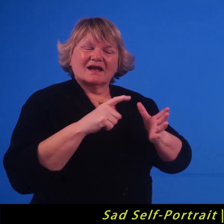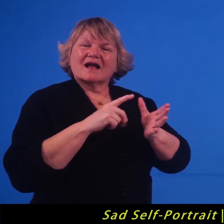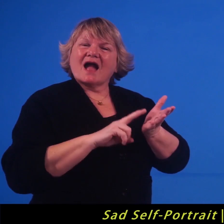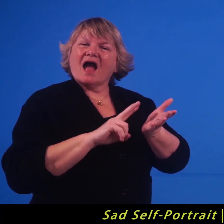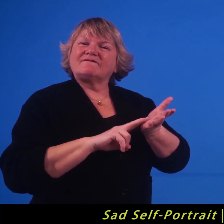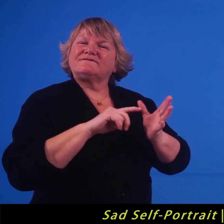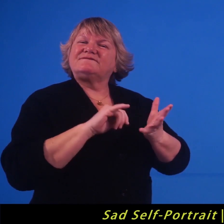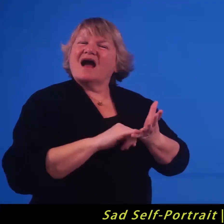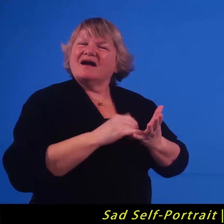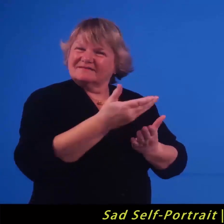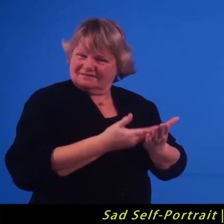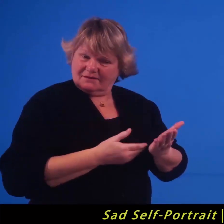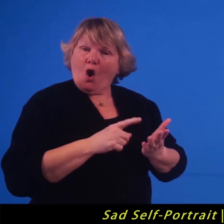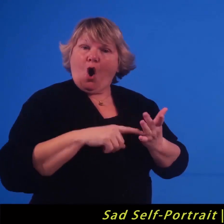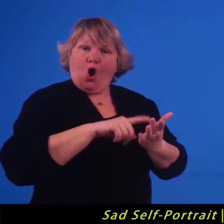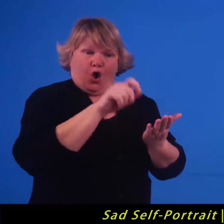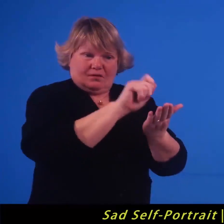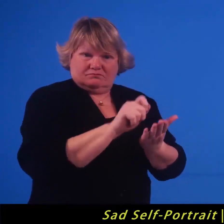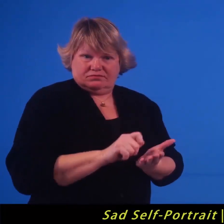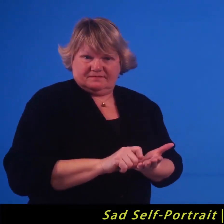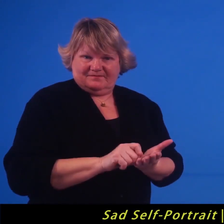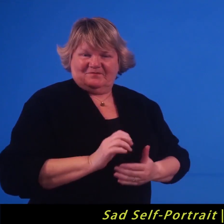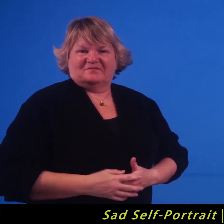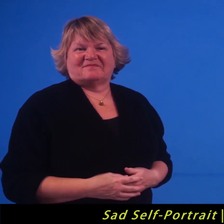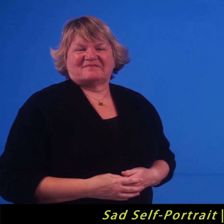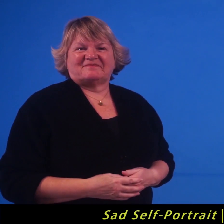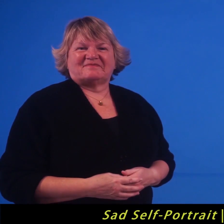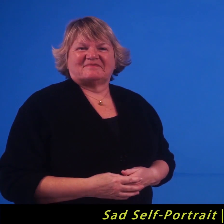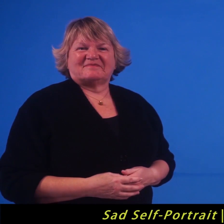1976, Oil on Canvas.